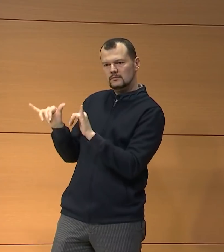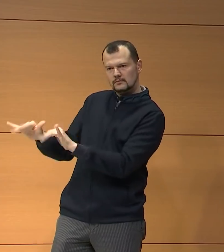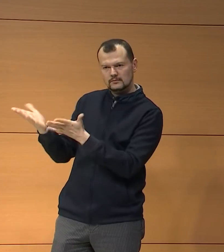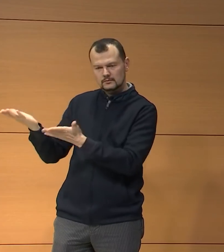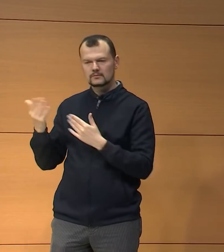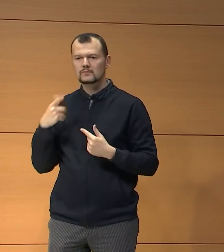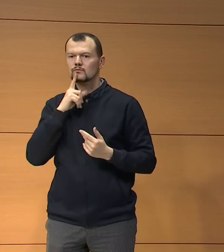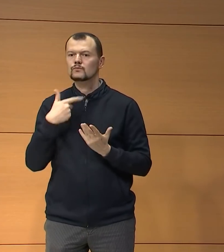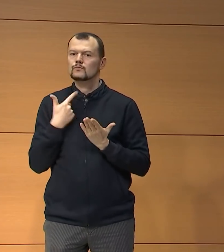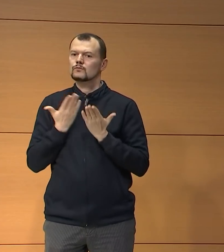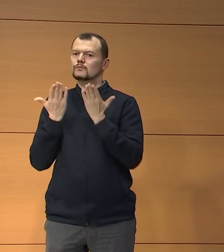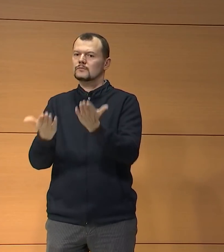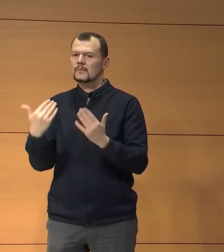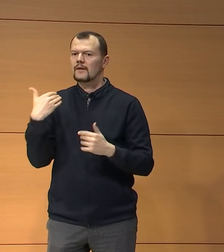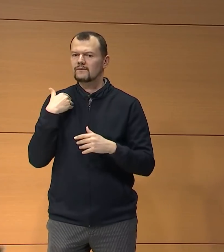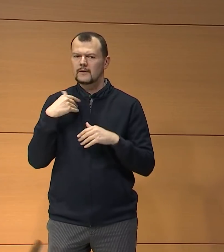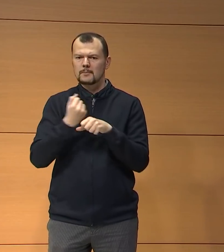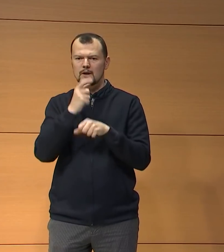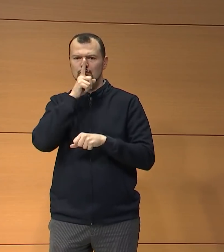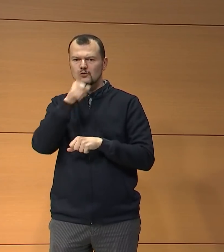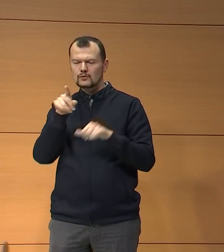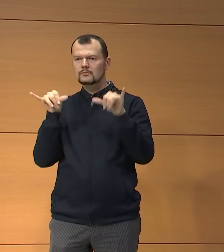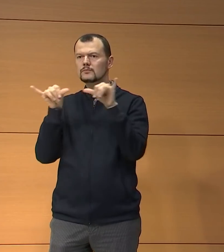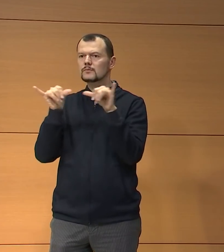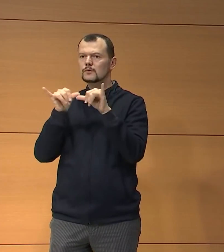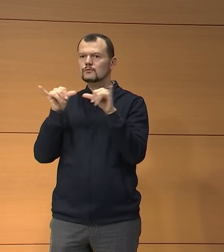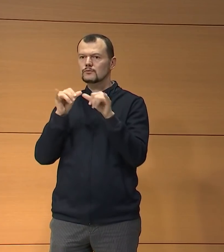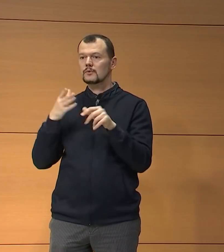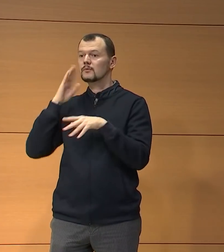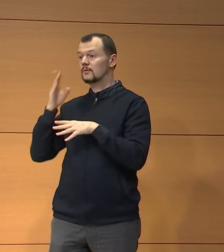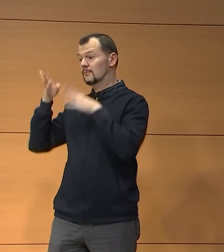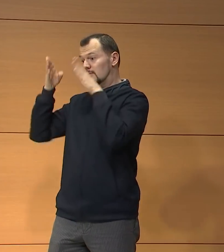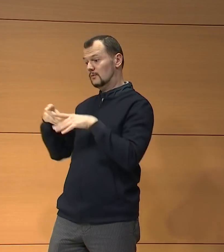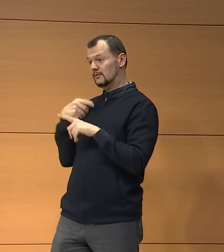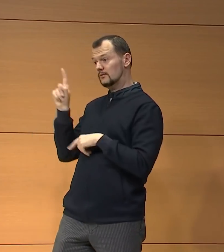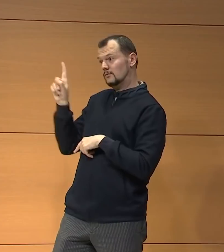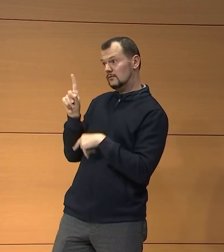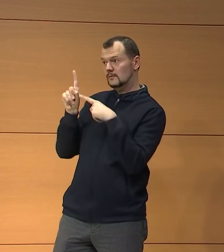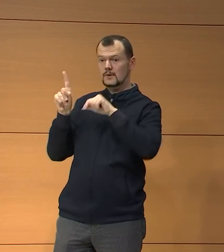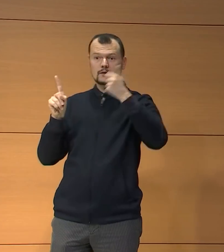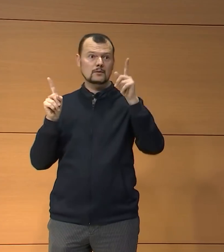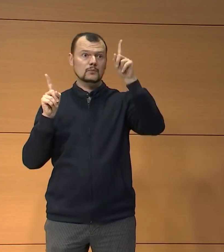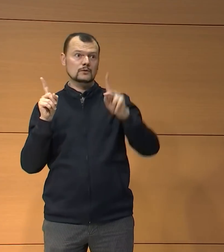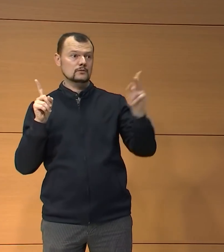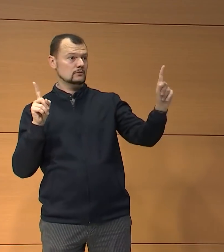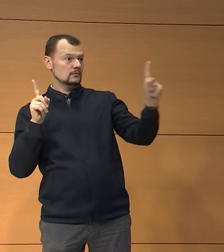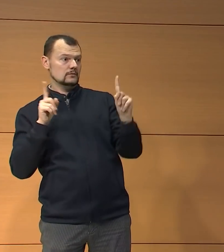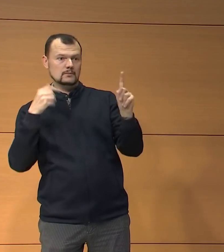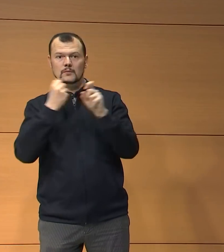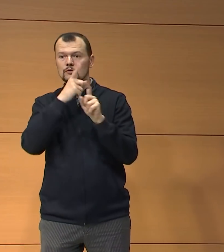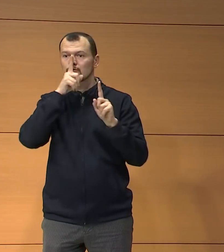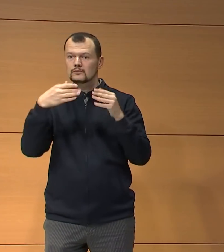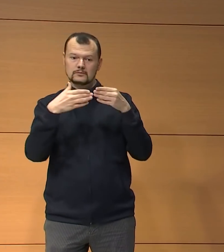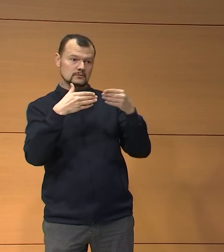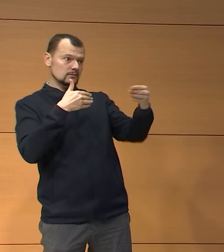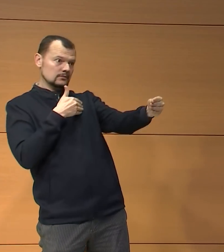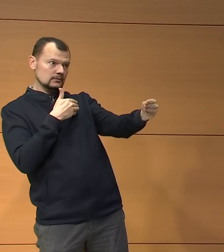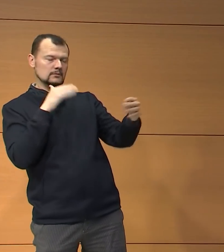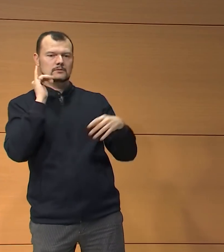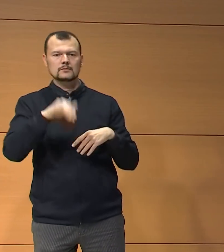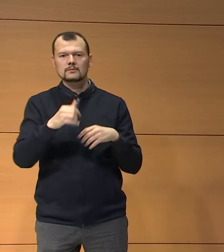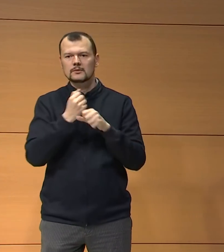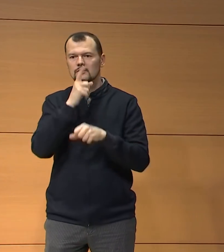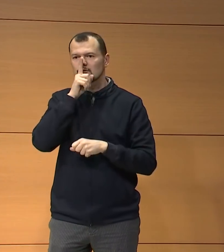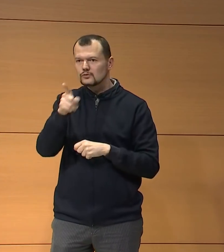between yourself and others when possible and practical. These might seem like simple steps, but will empower